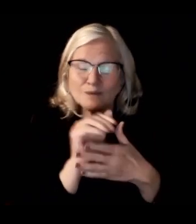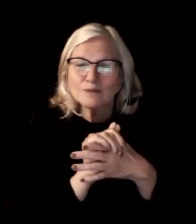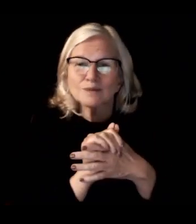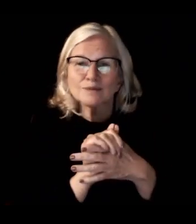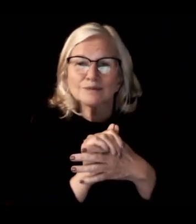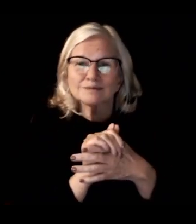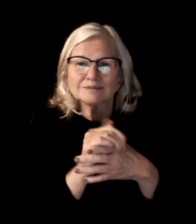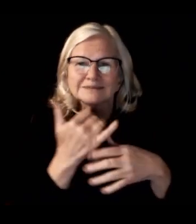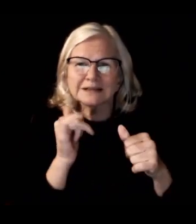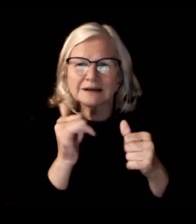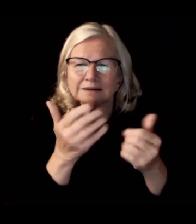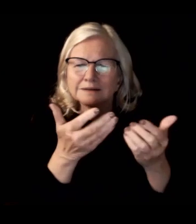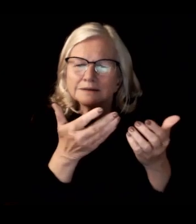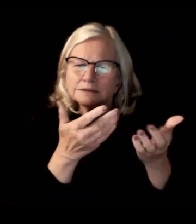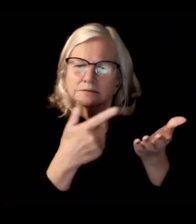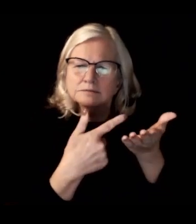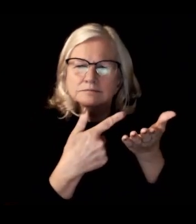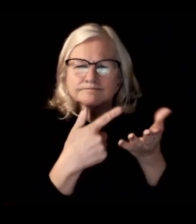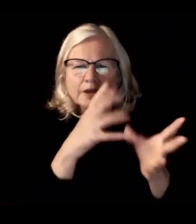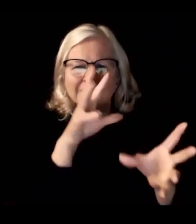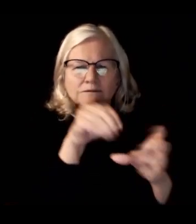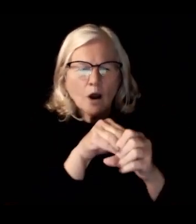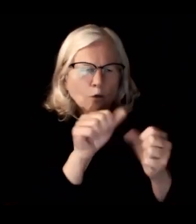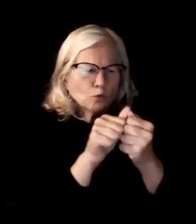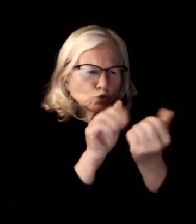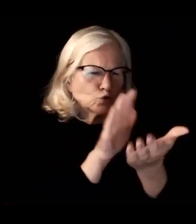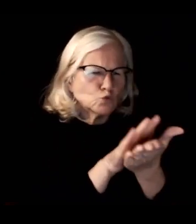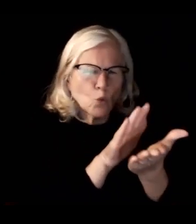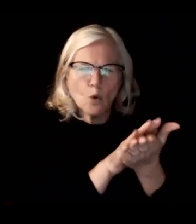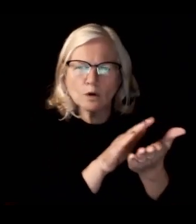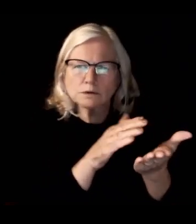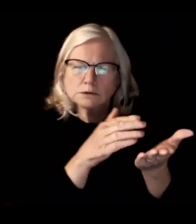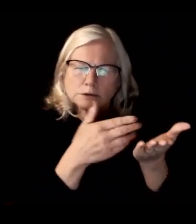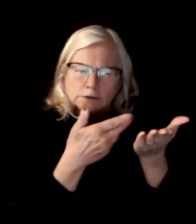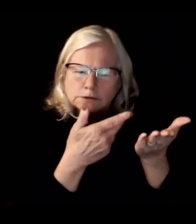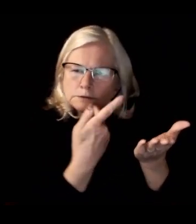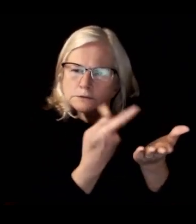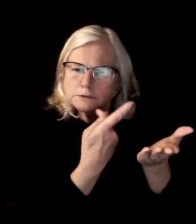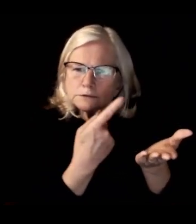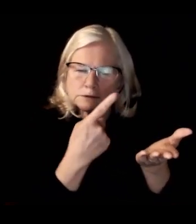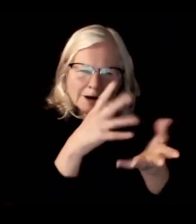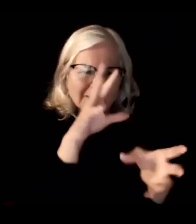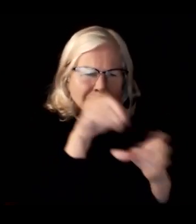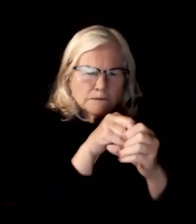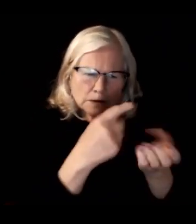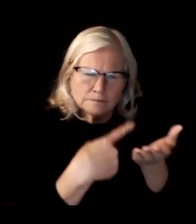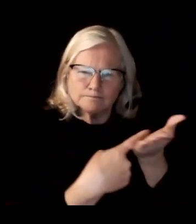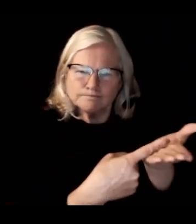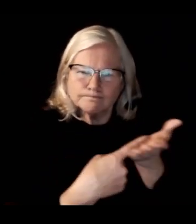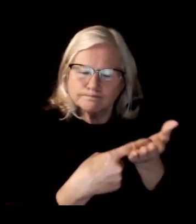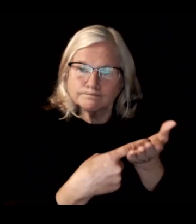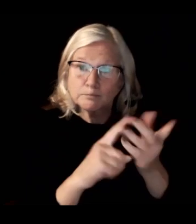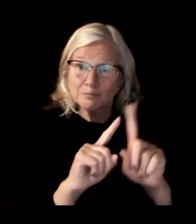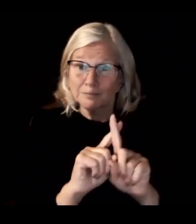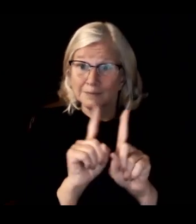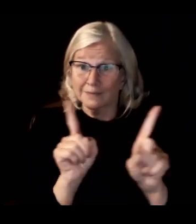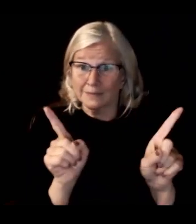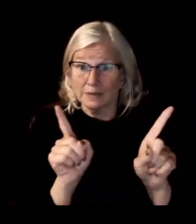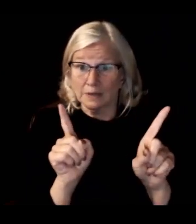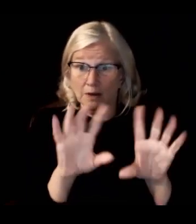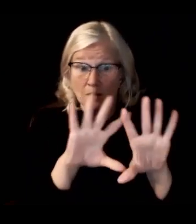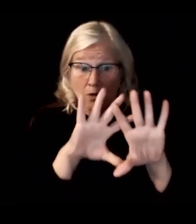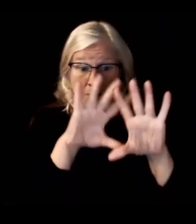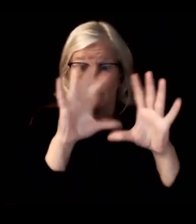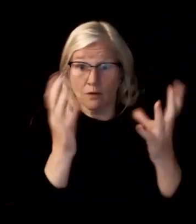we'll be looking, we're looking at if there are any particular pockets, but I think overall, the rate that we